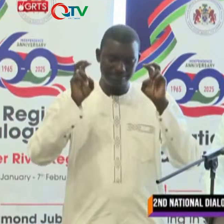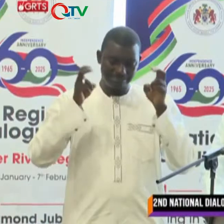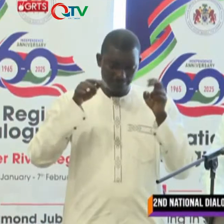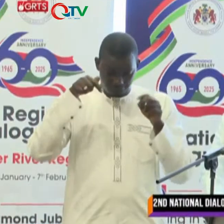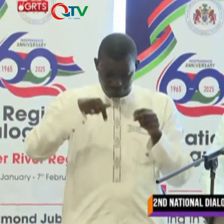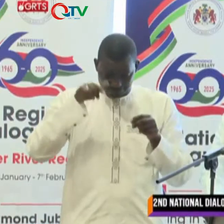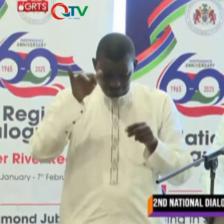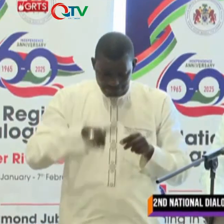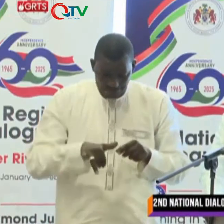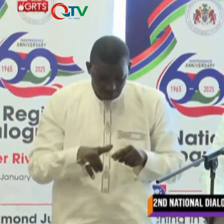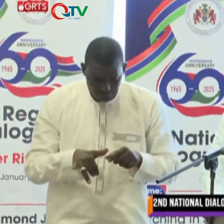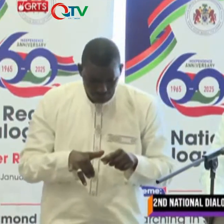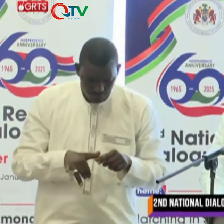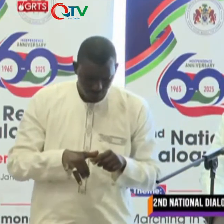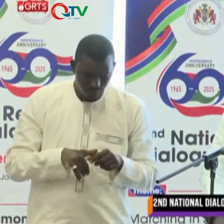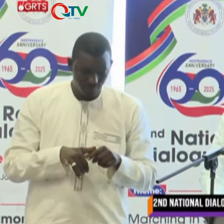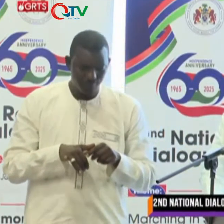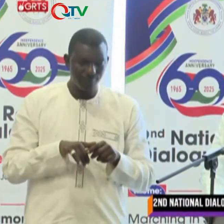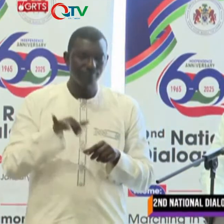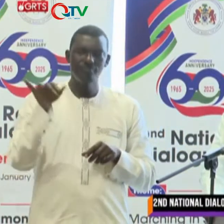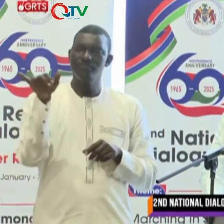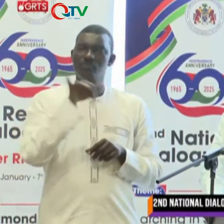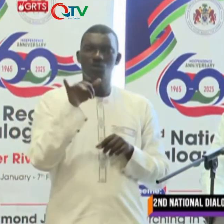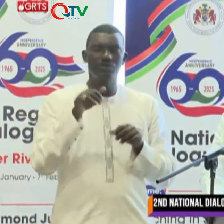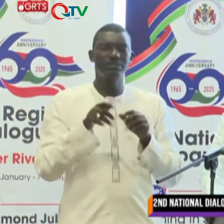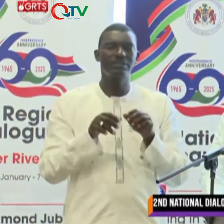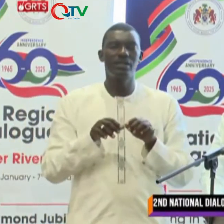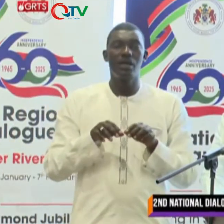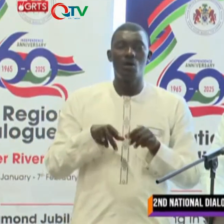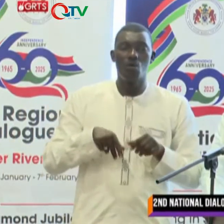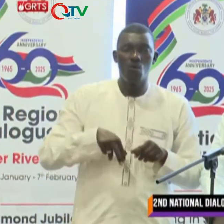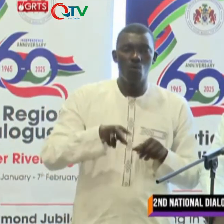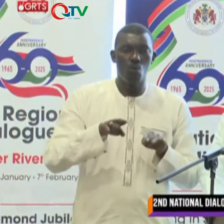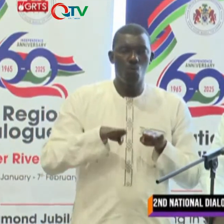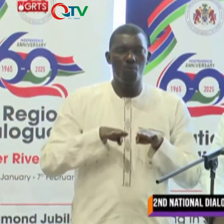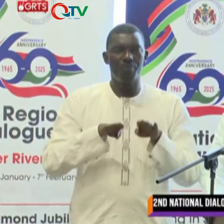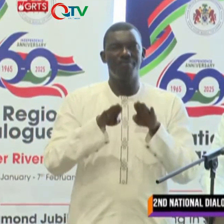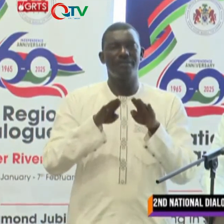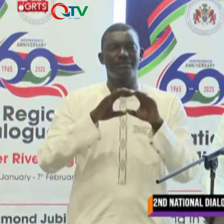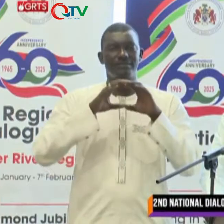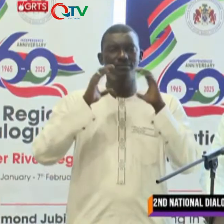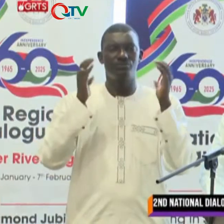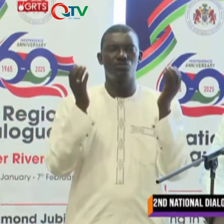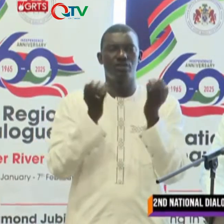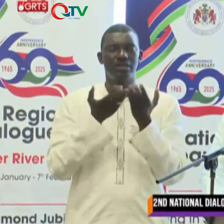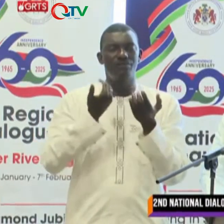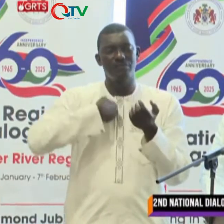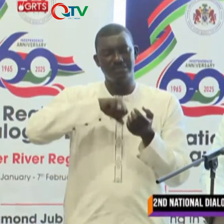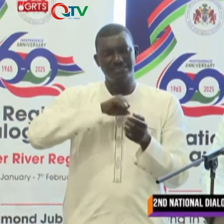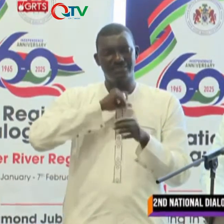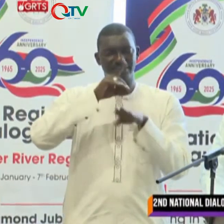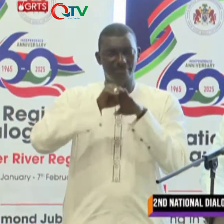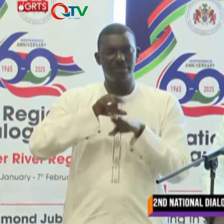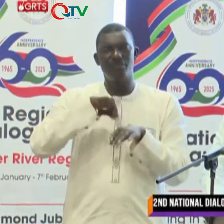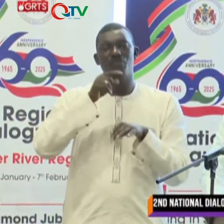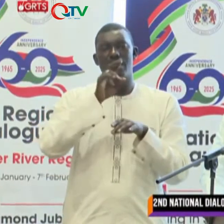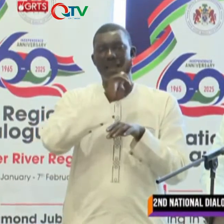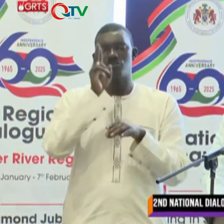year, which is marching in solidarity for self-reliance and national